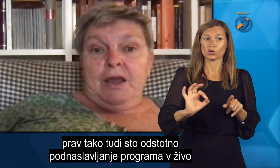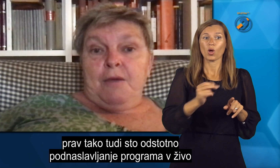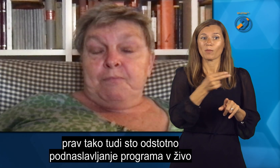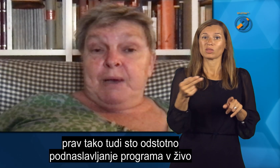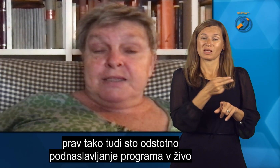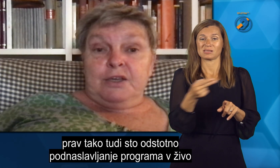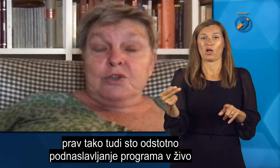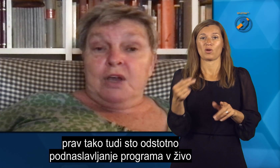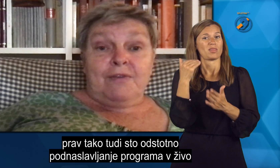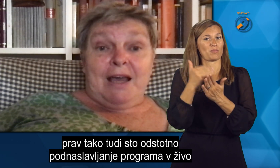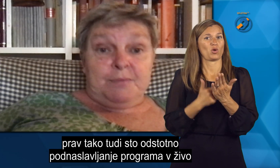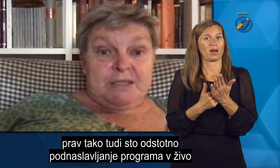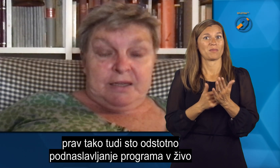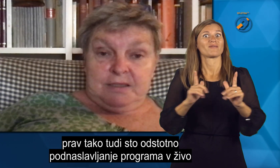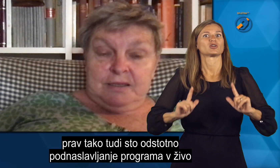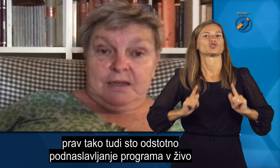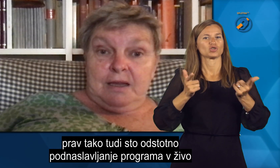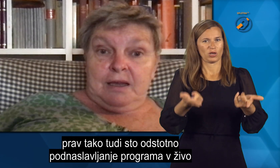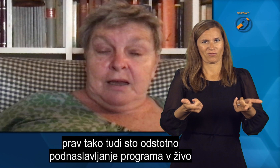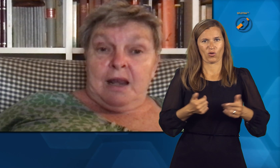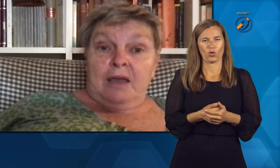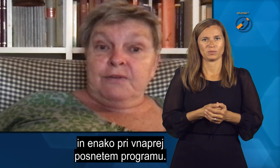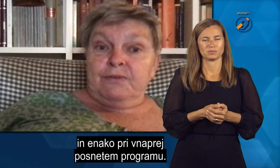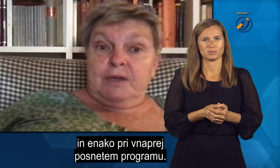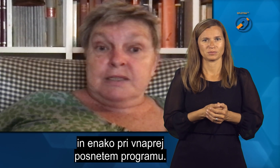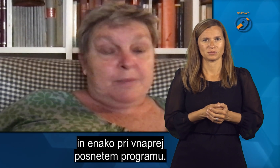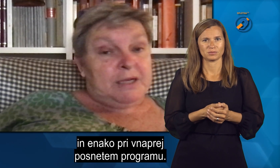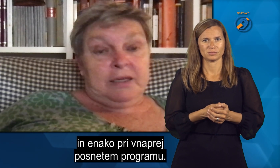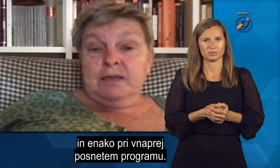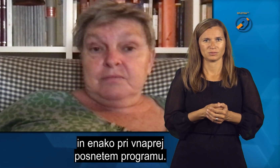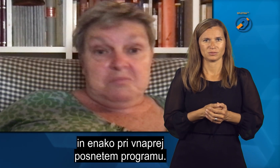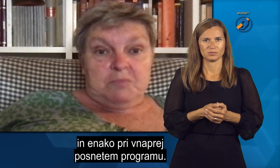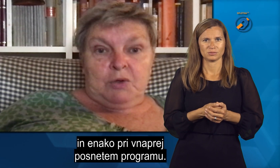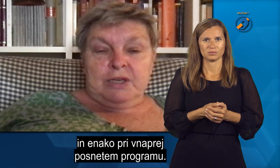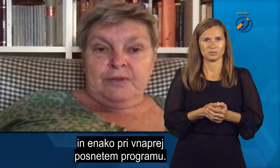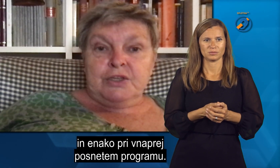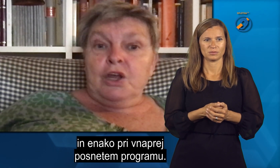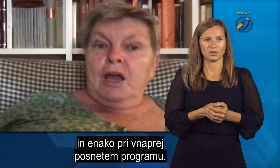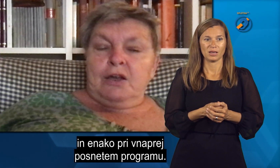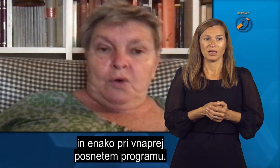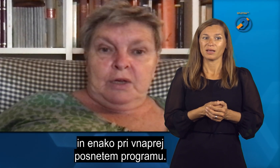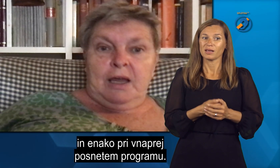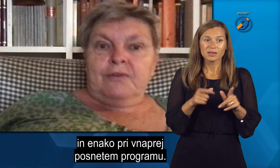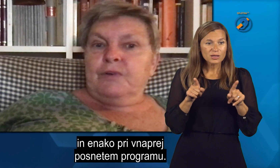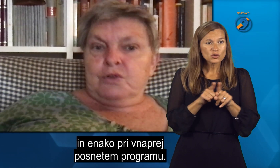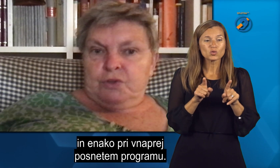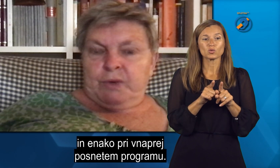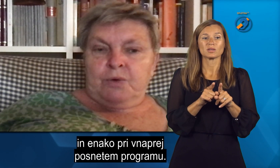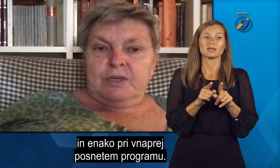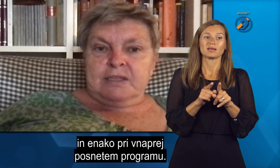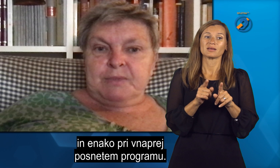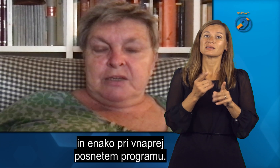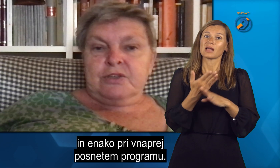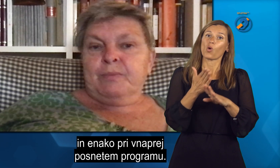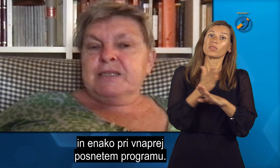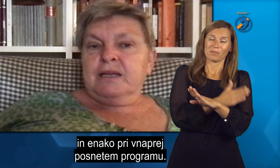television, but they also have 100% live subtitling on television. Not only live, also